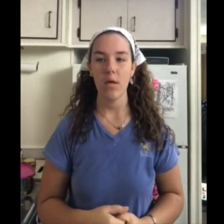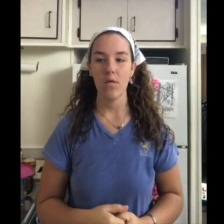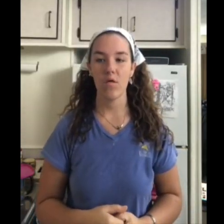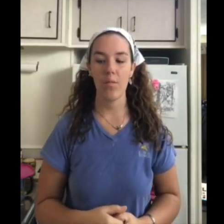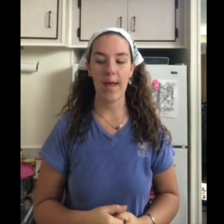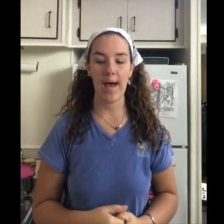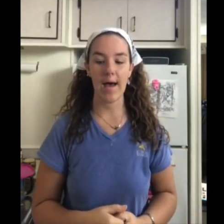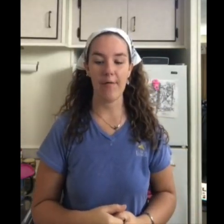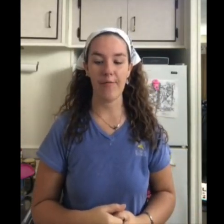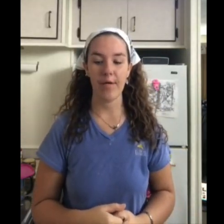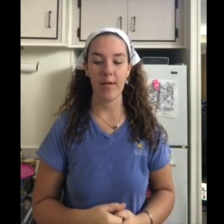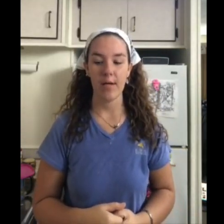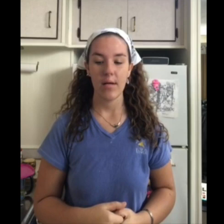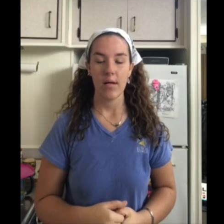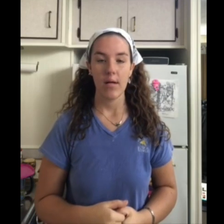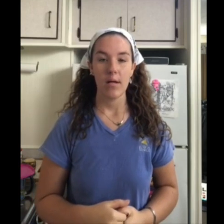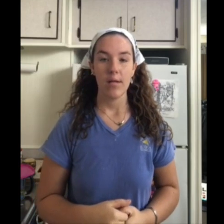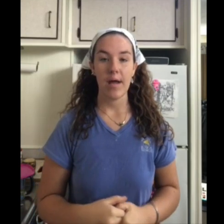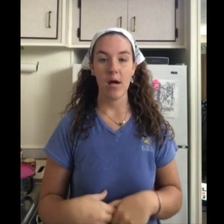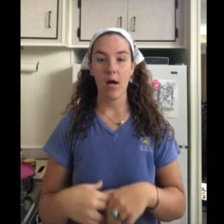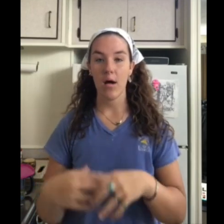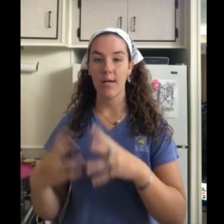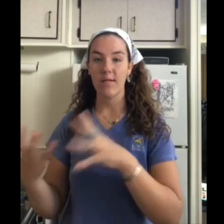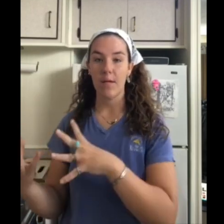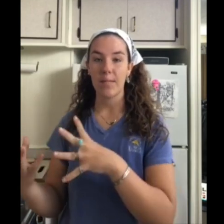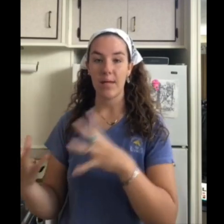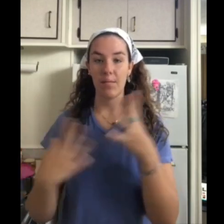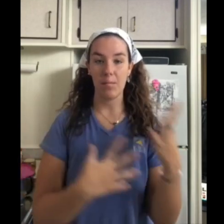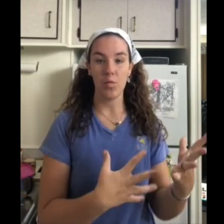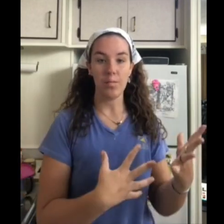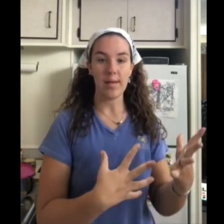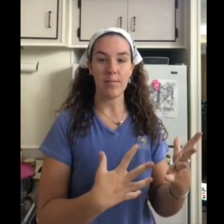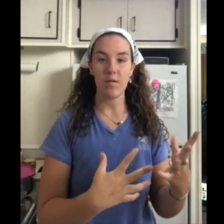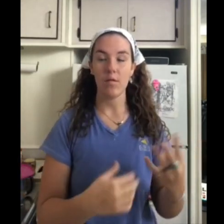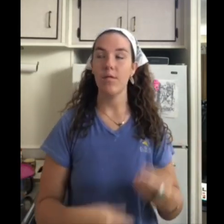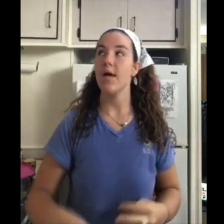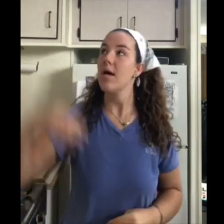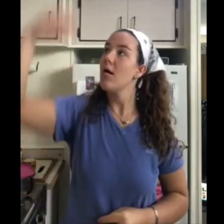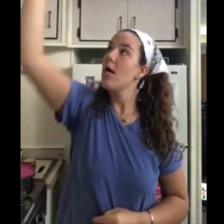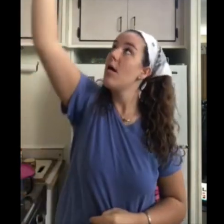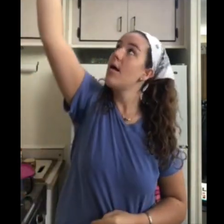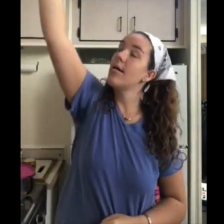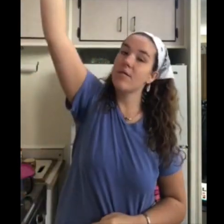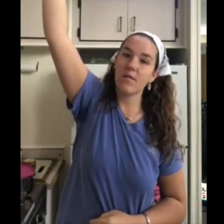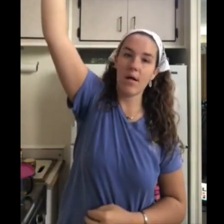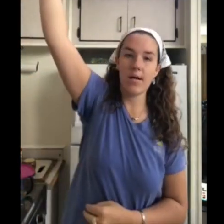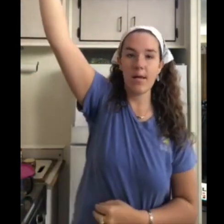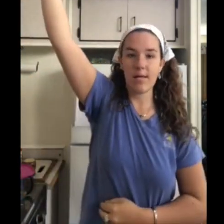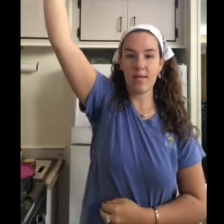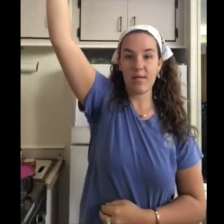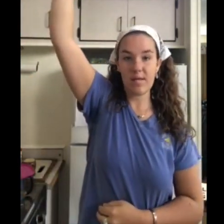So we have there are sunbeams and moonbeams. So there are, sun is